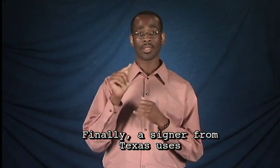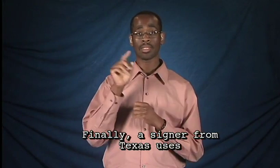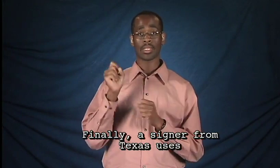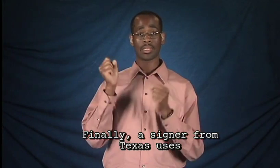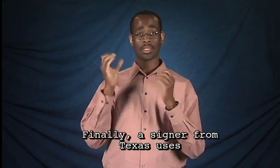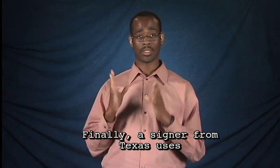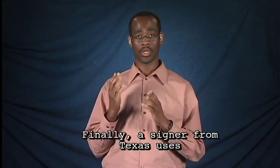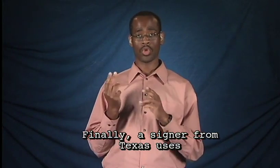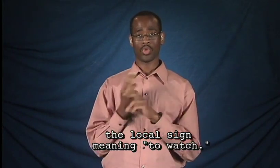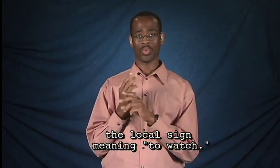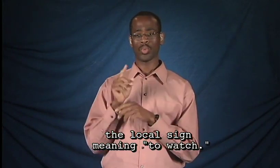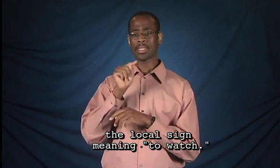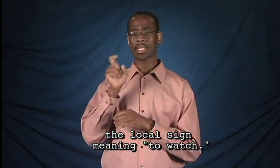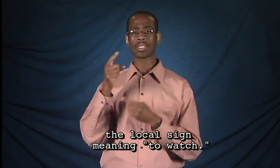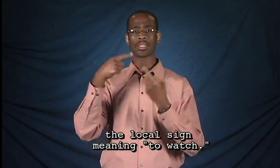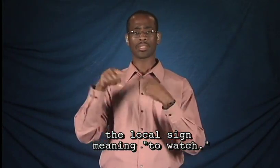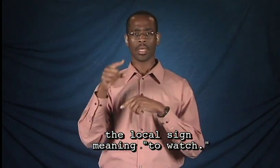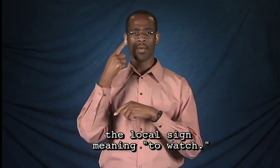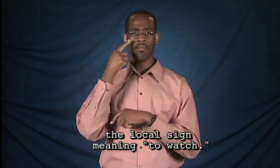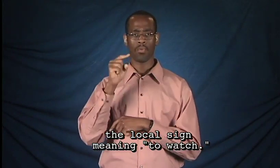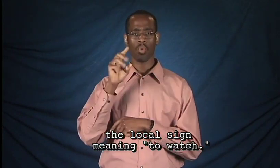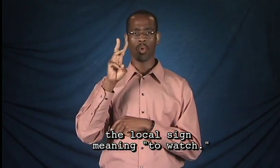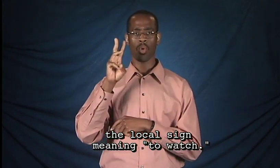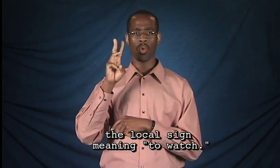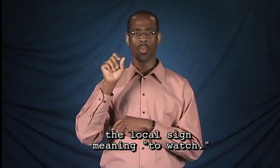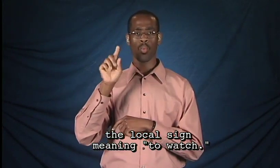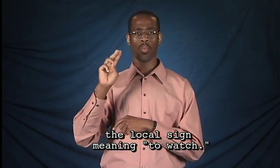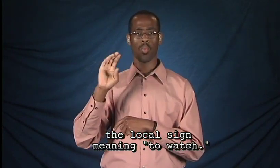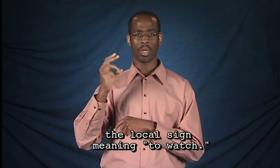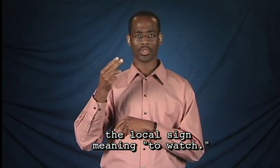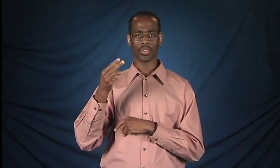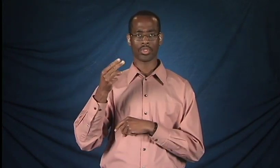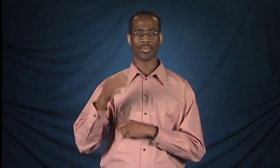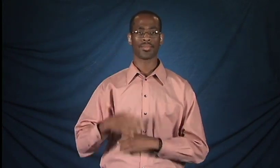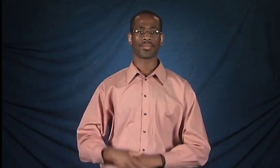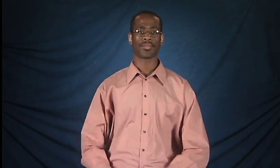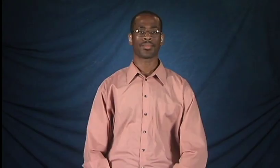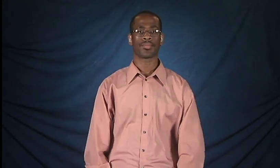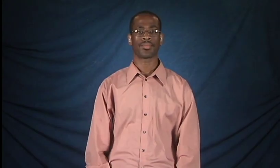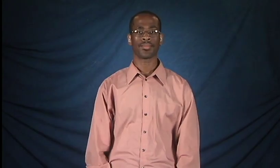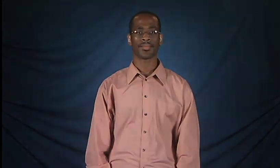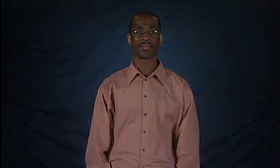Finally, a signer from Texas uses the local sign meaning to watch.